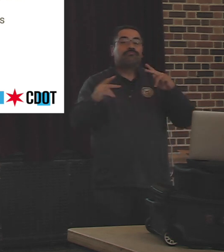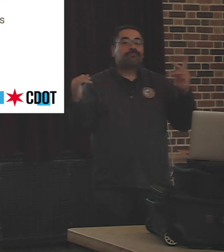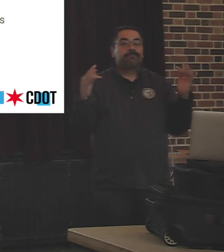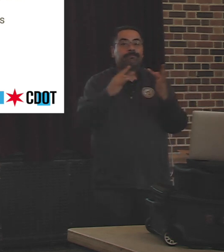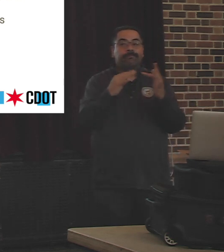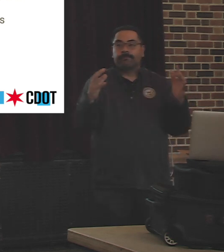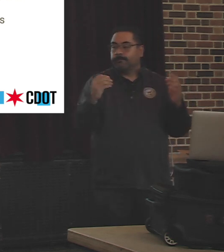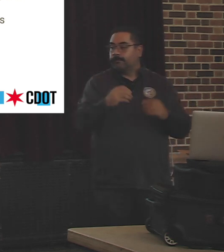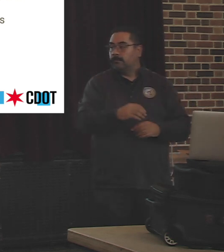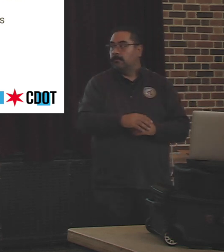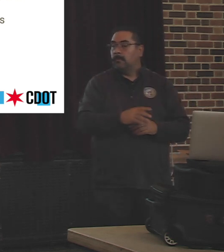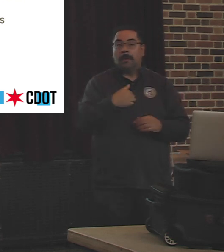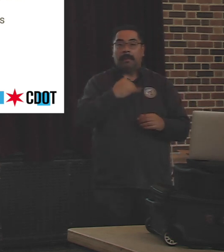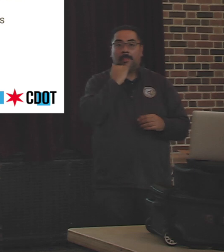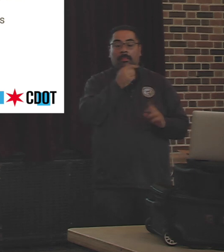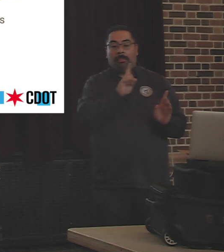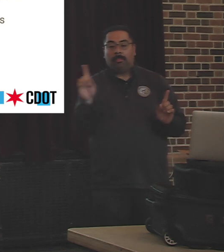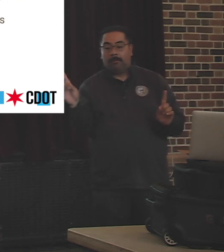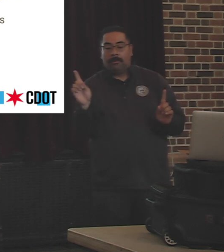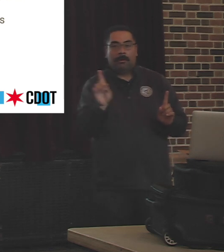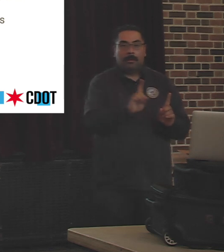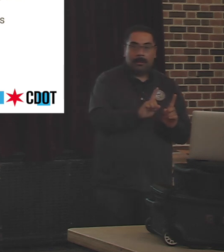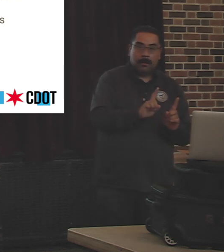where's my spot?